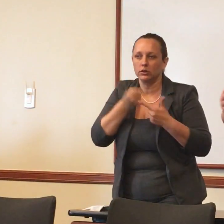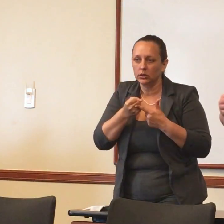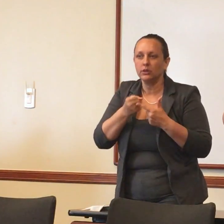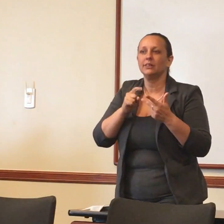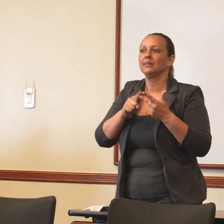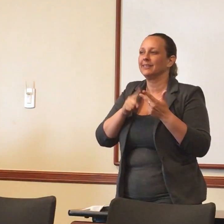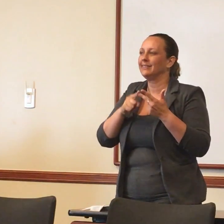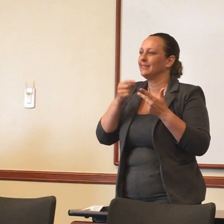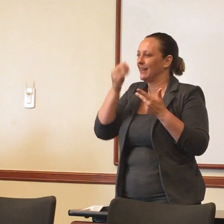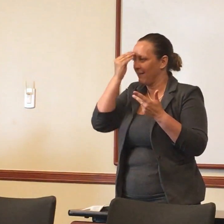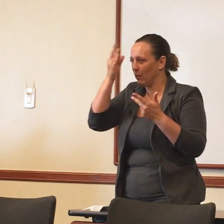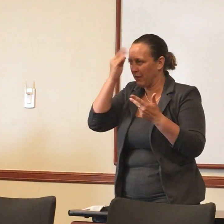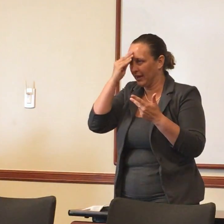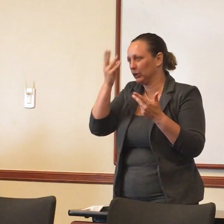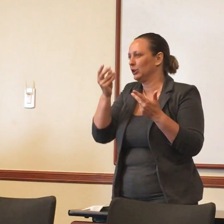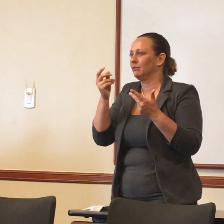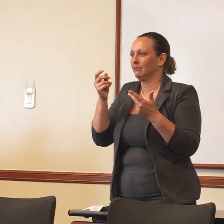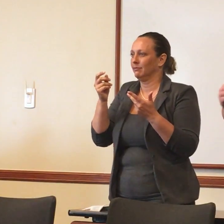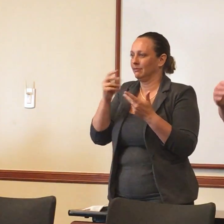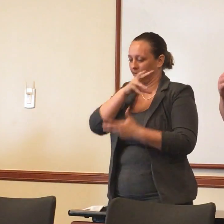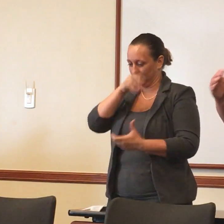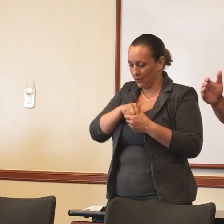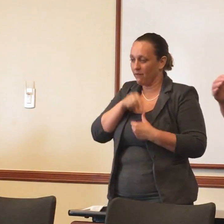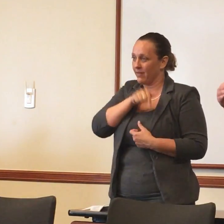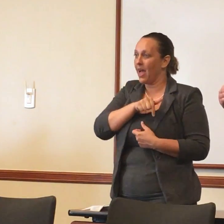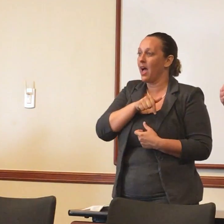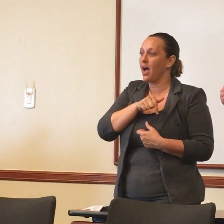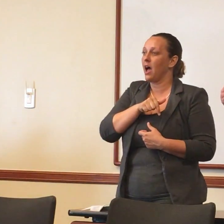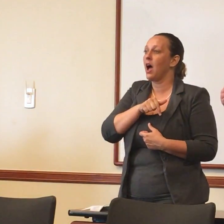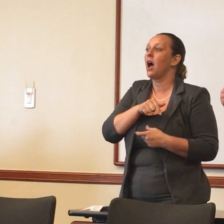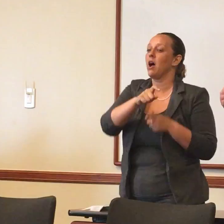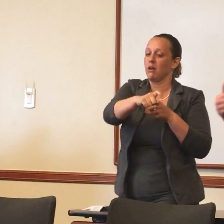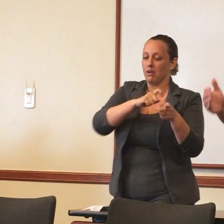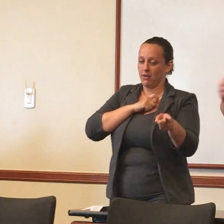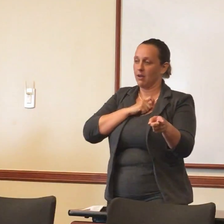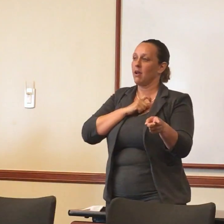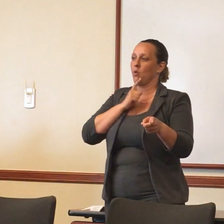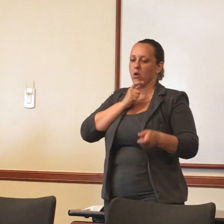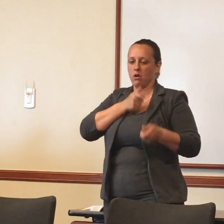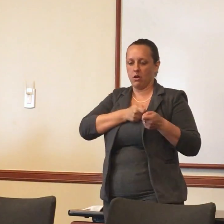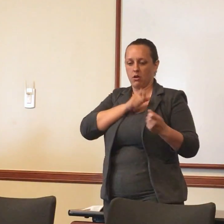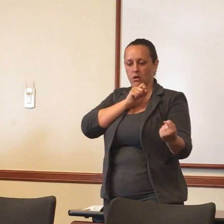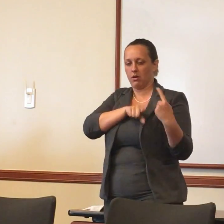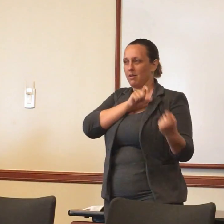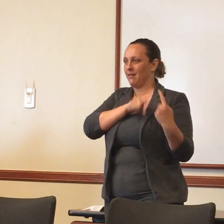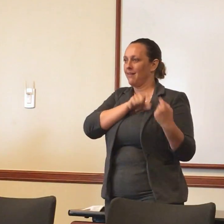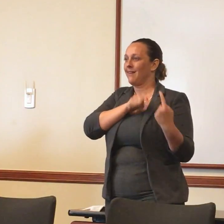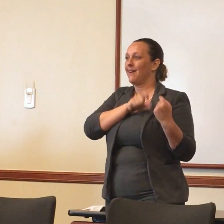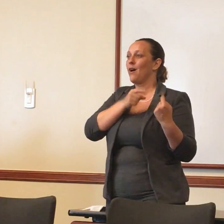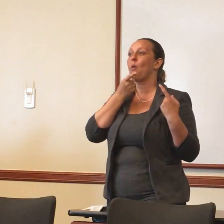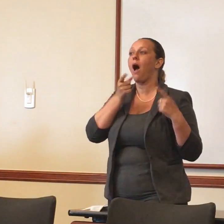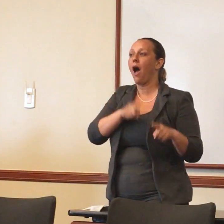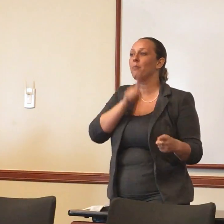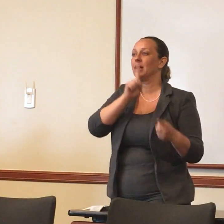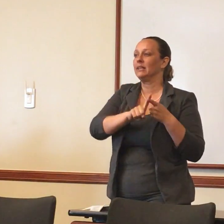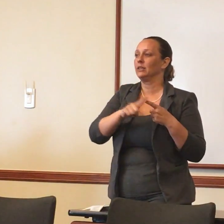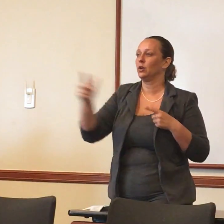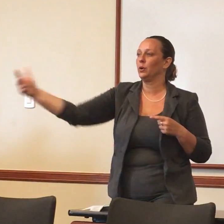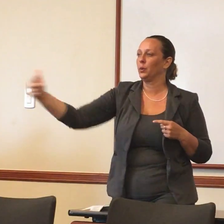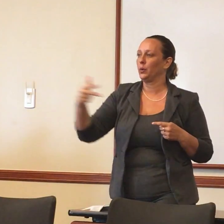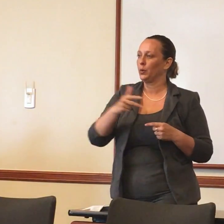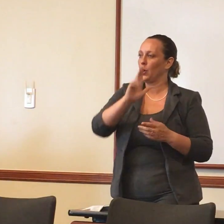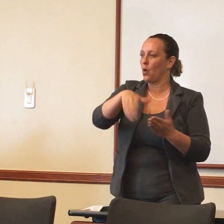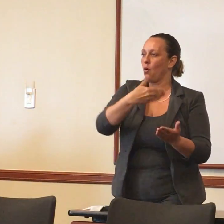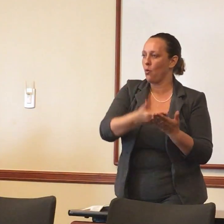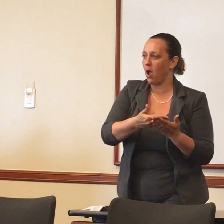And then that conversation will stay alive until help arrives, or if the call